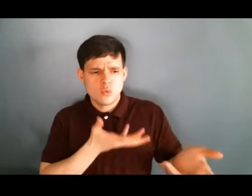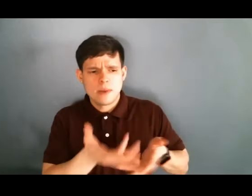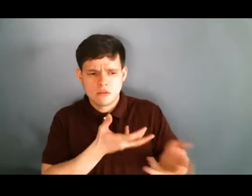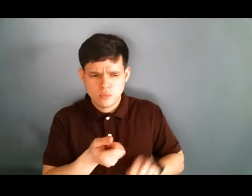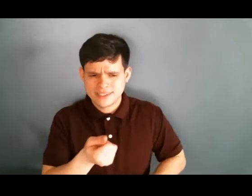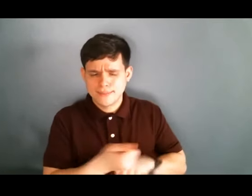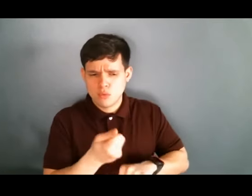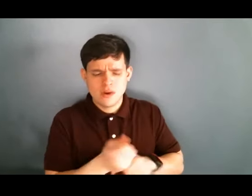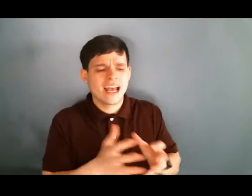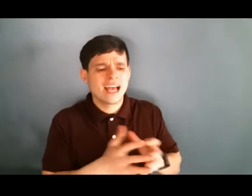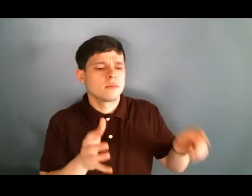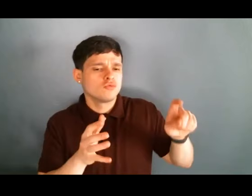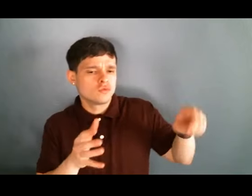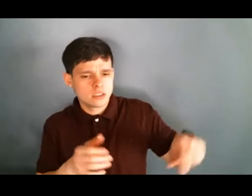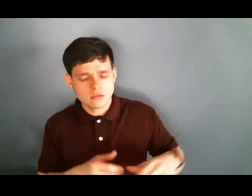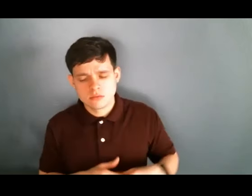need to be.